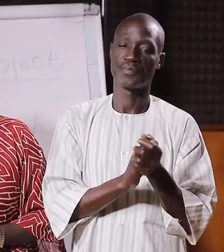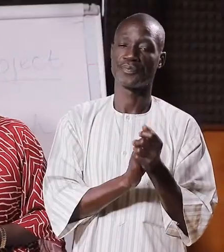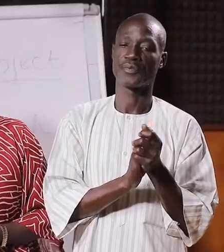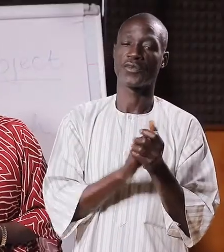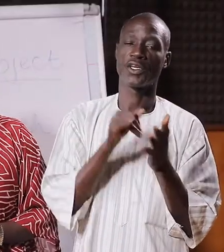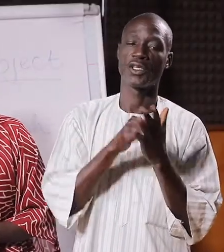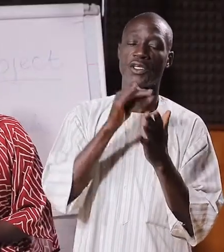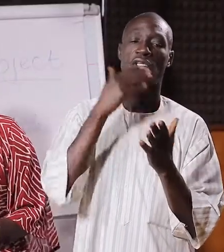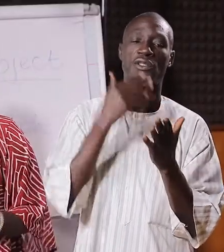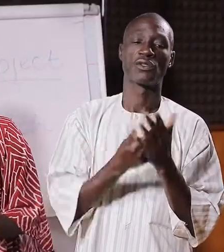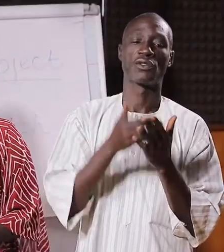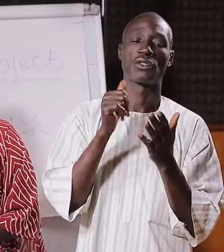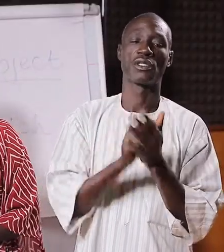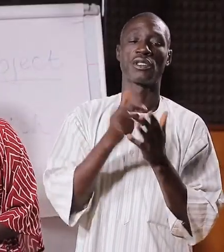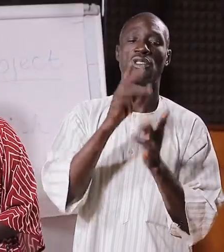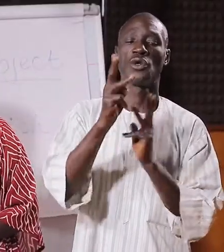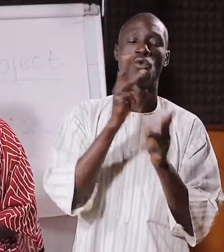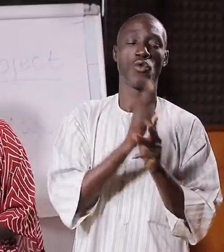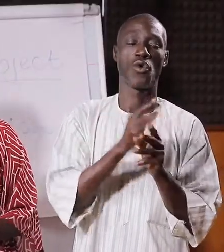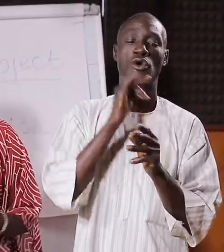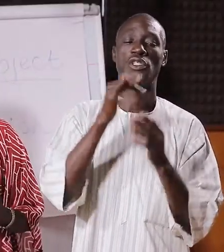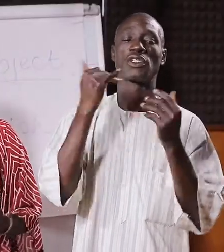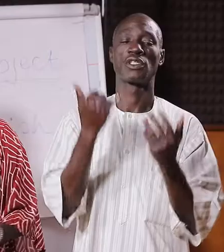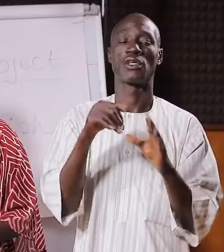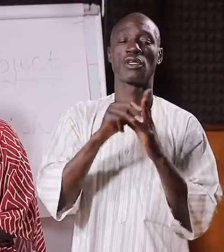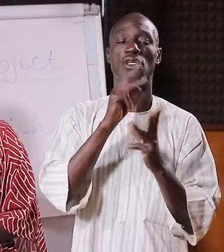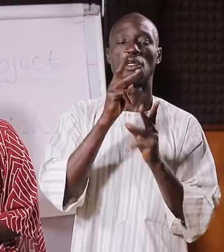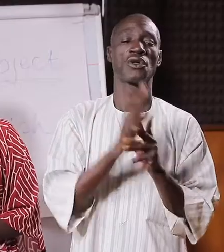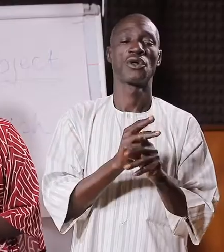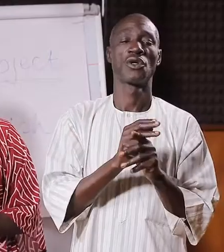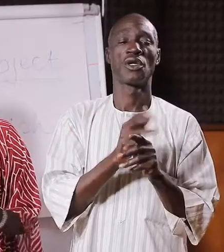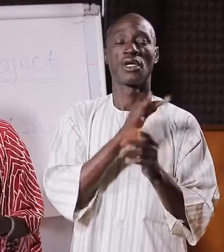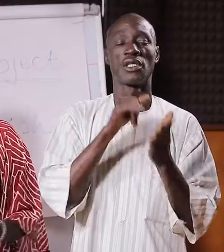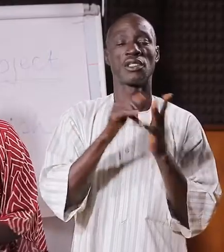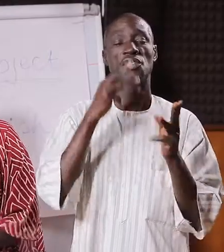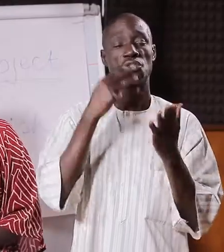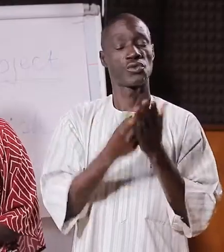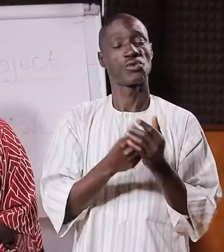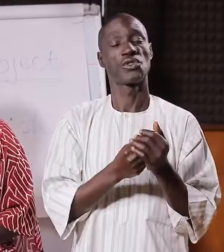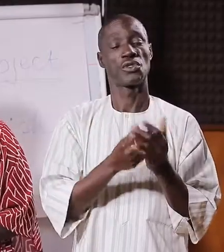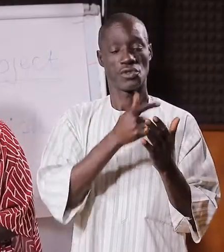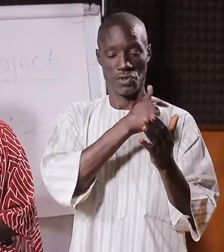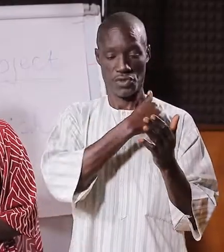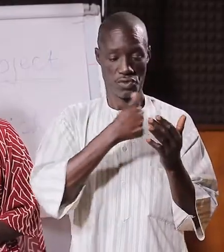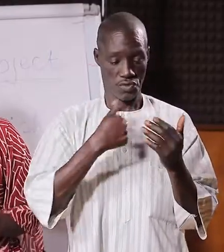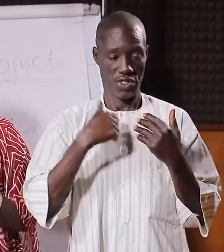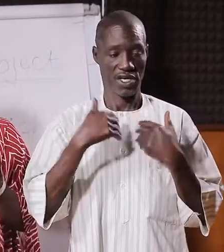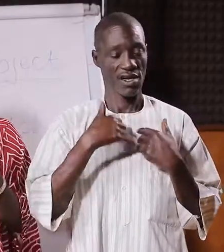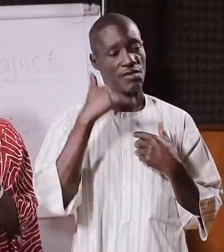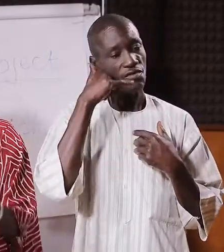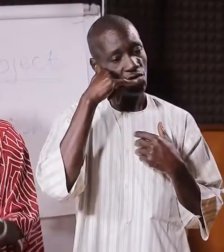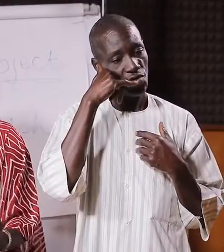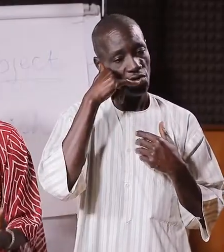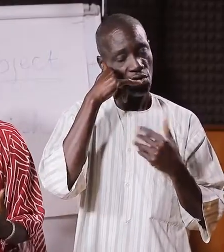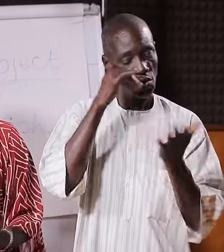it's good that the world is gone global. We have our Android phones. If you don't have a phone as a student, as a child,